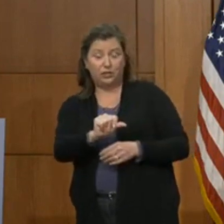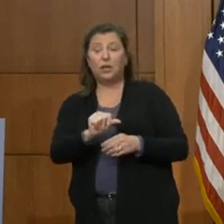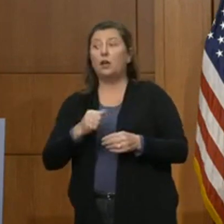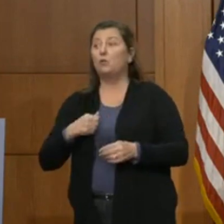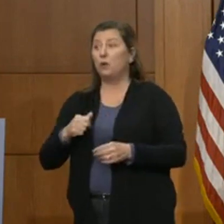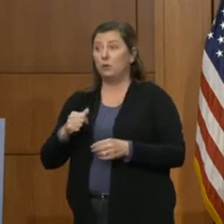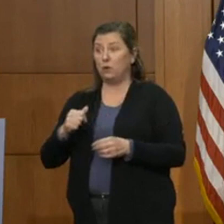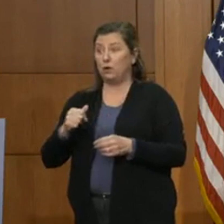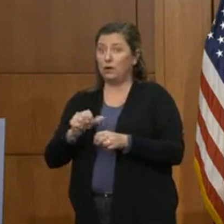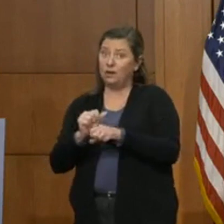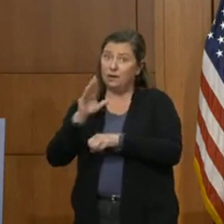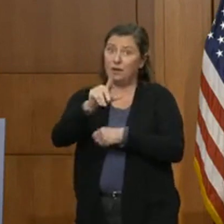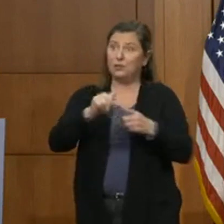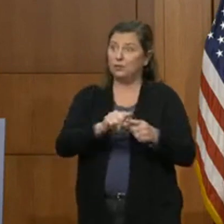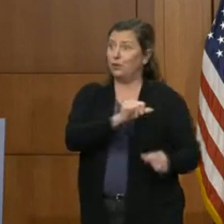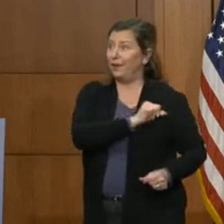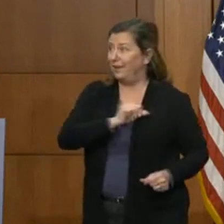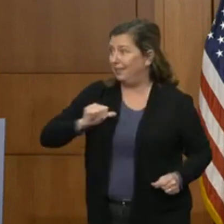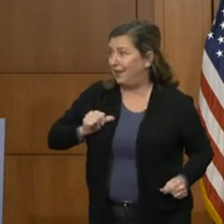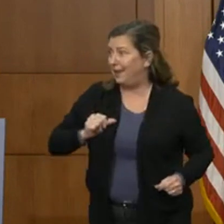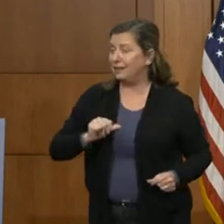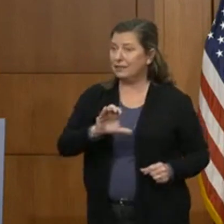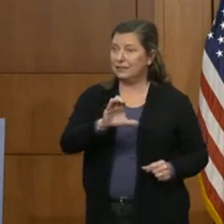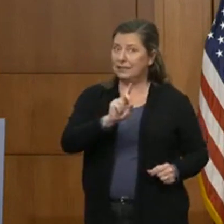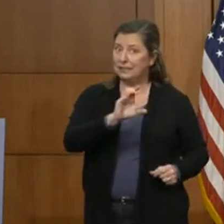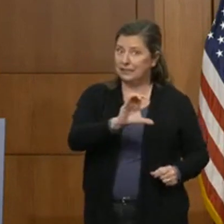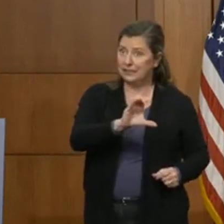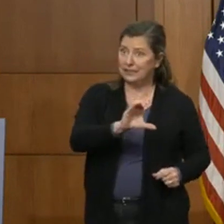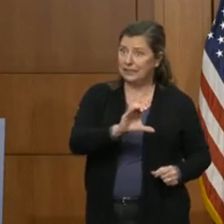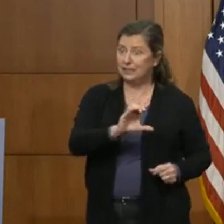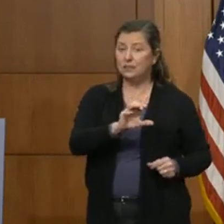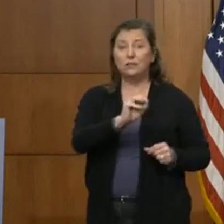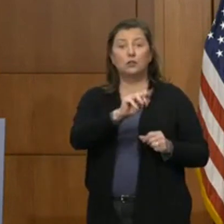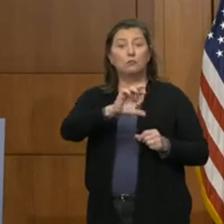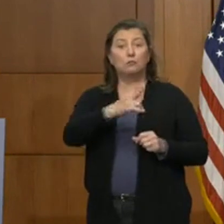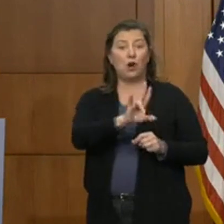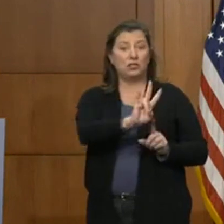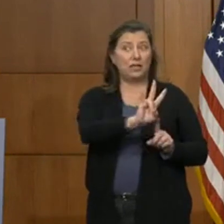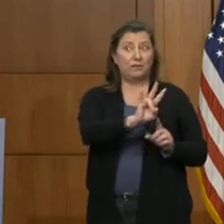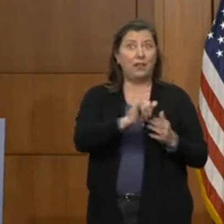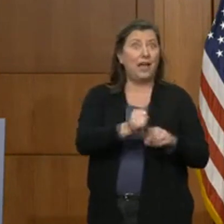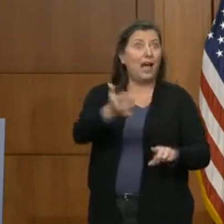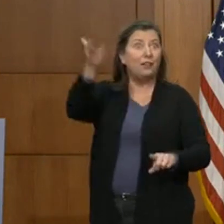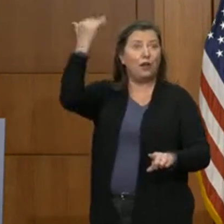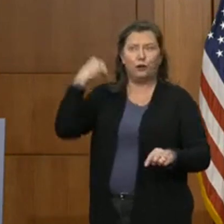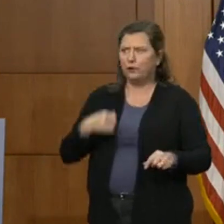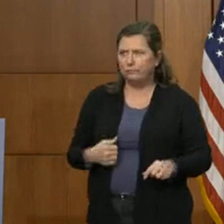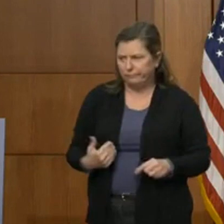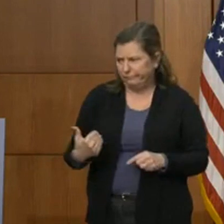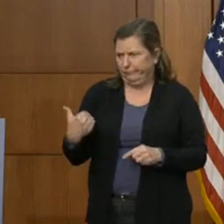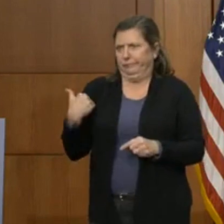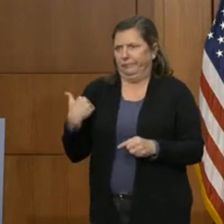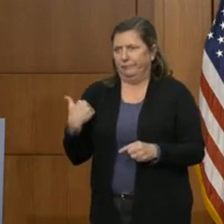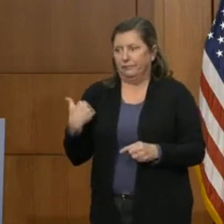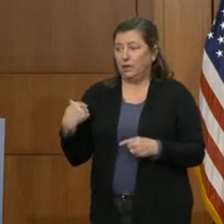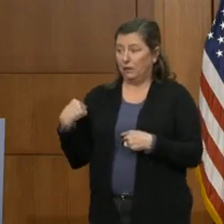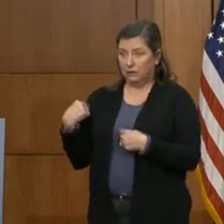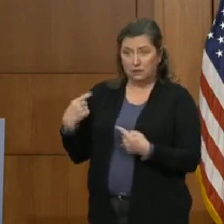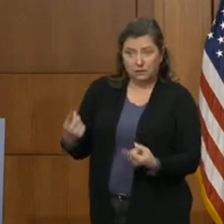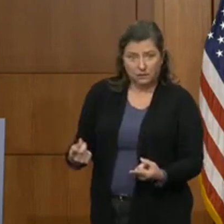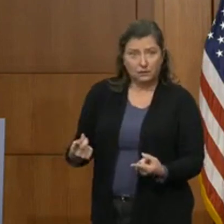to Atlanta to the CDC. March the 7th was not that long ago. Since that time, we